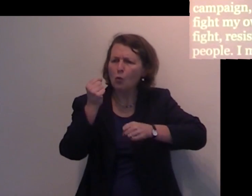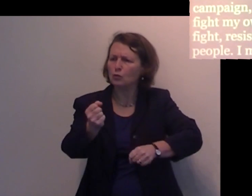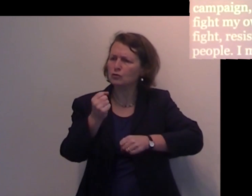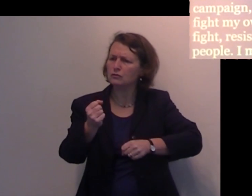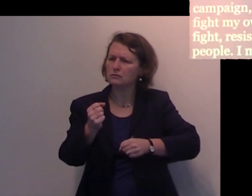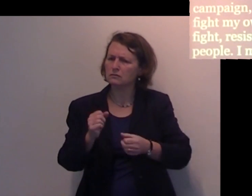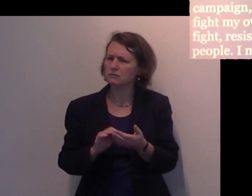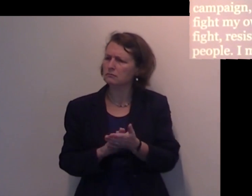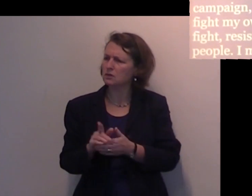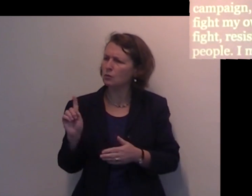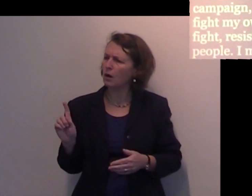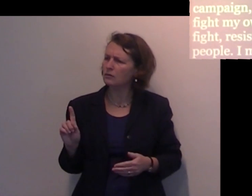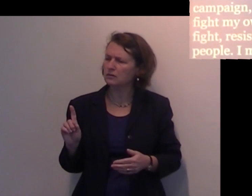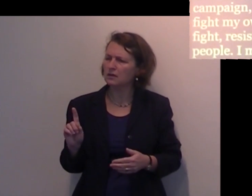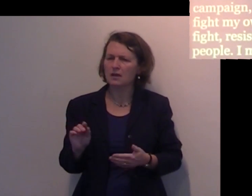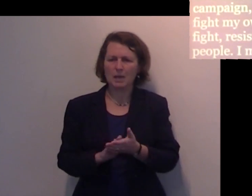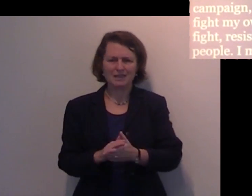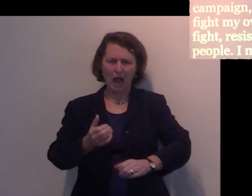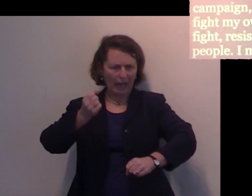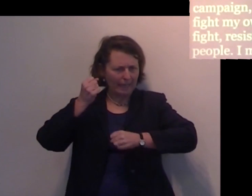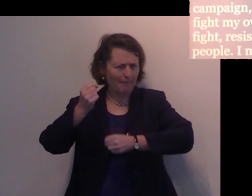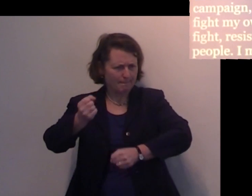It means a campaign, a war.